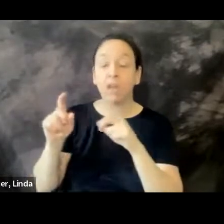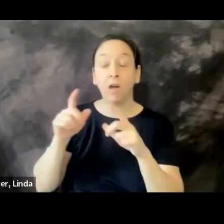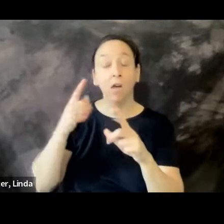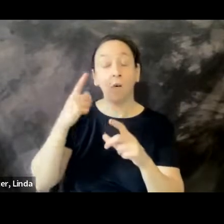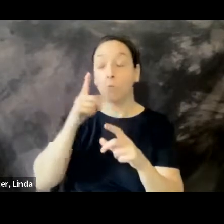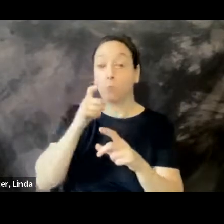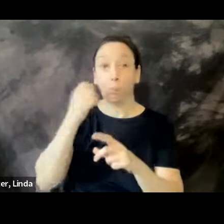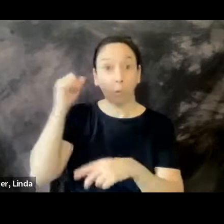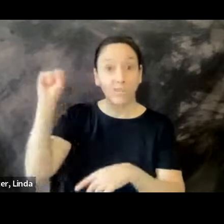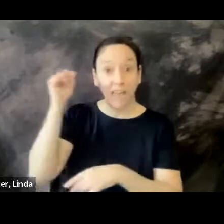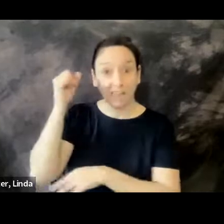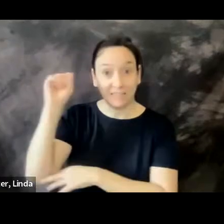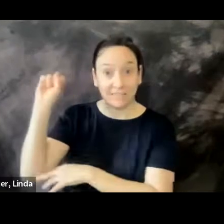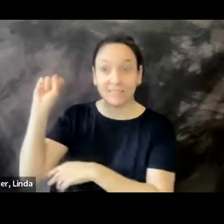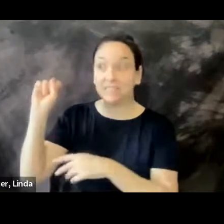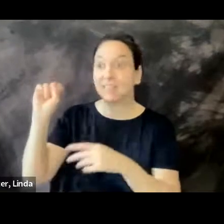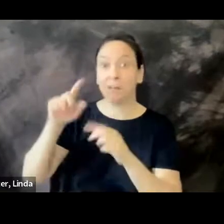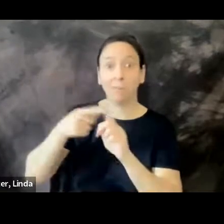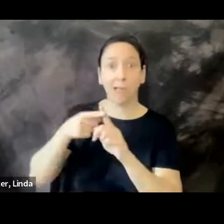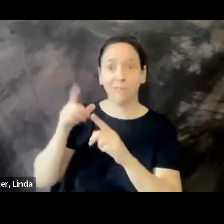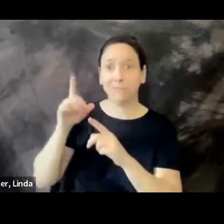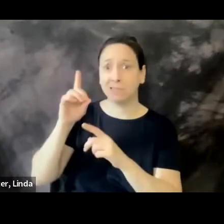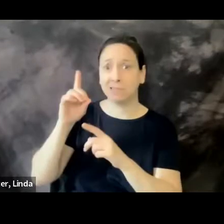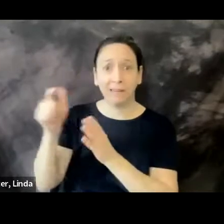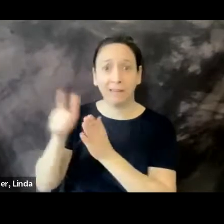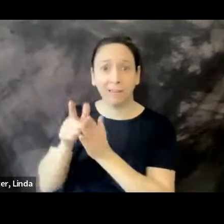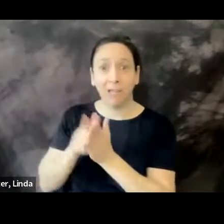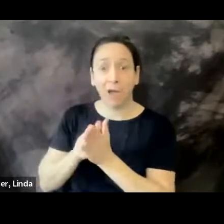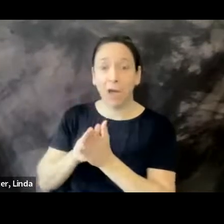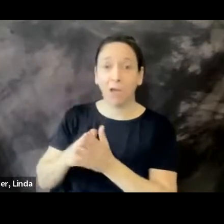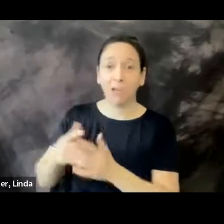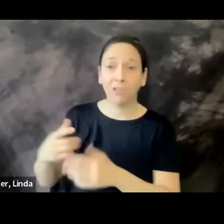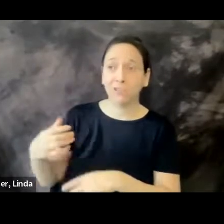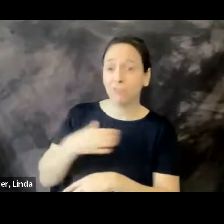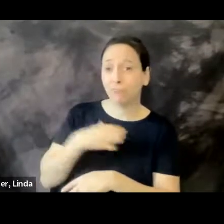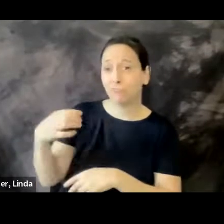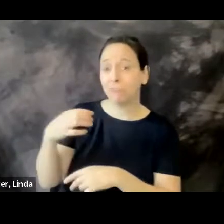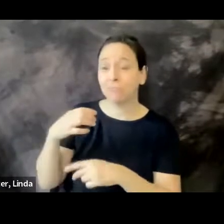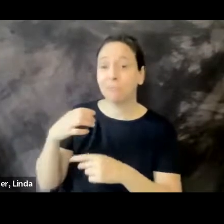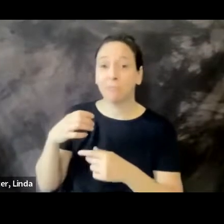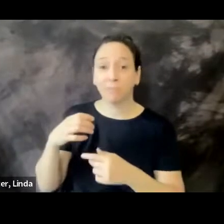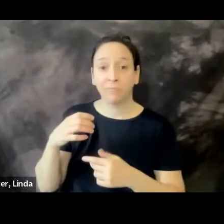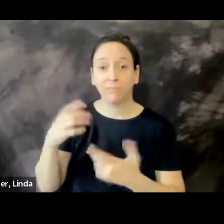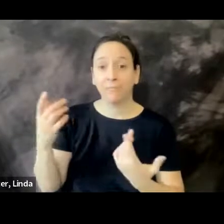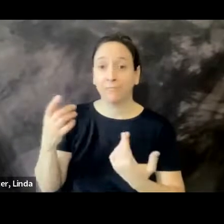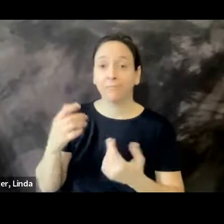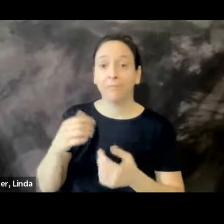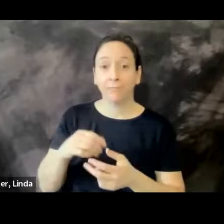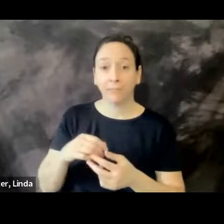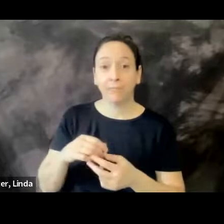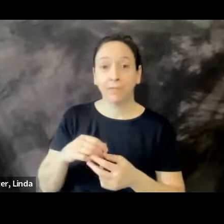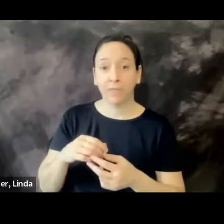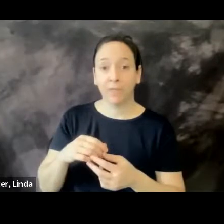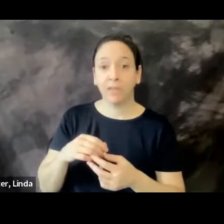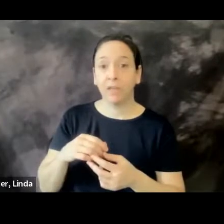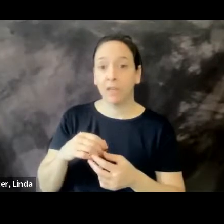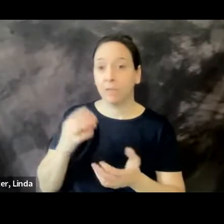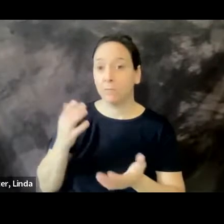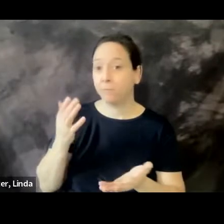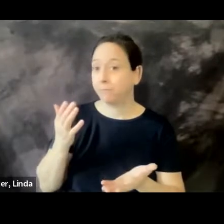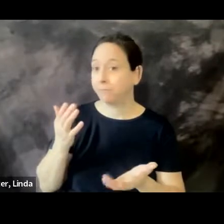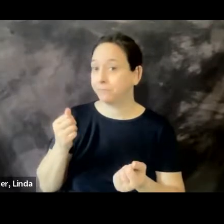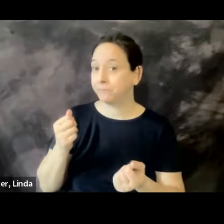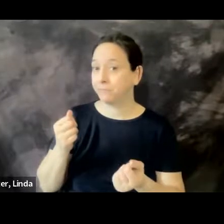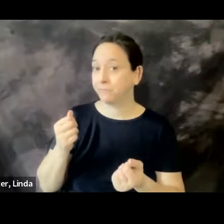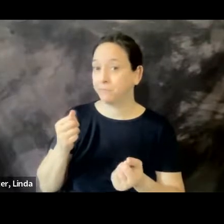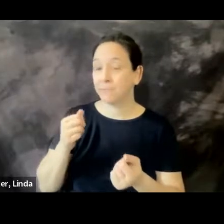incursions into disability laws and depredations and removal of opportunities for access to the